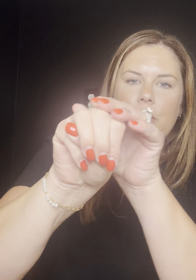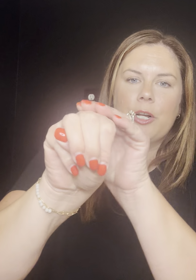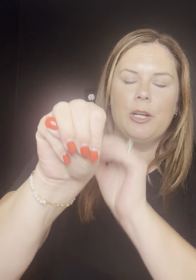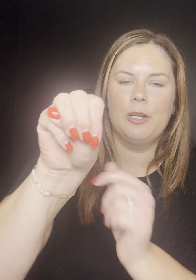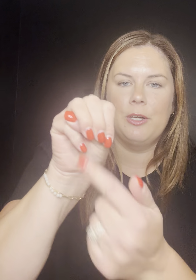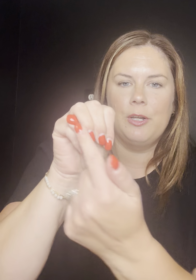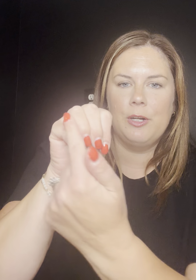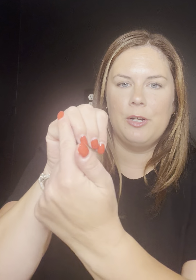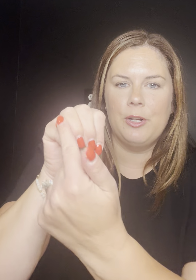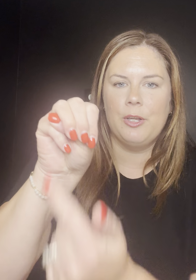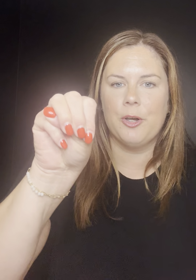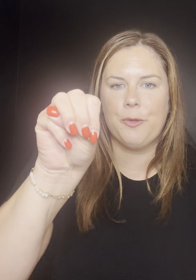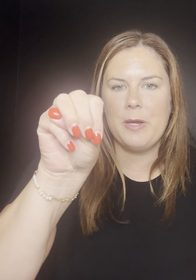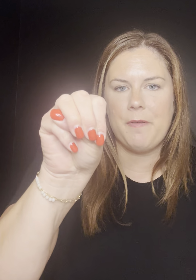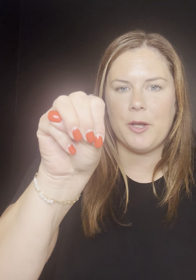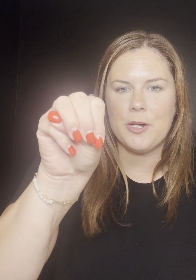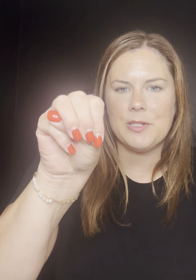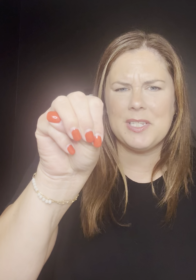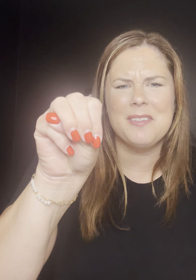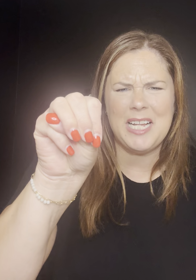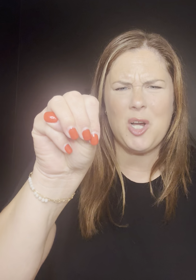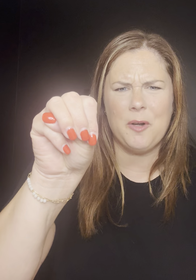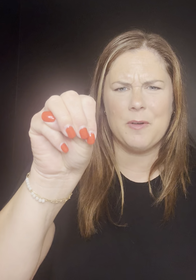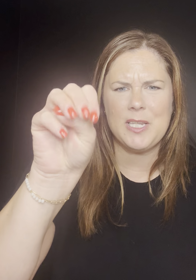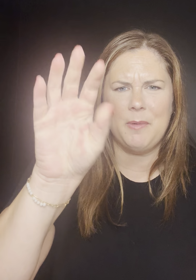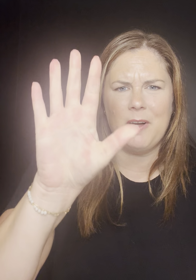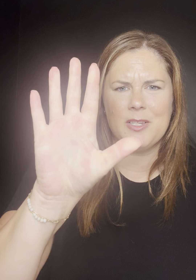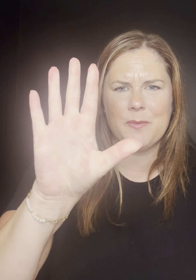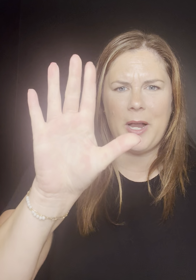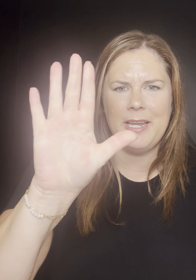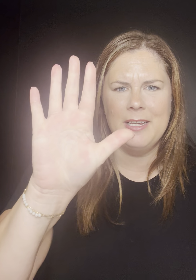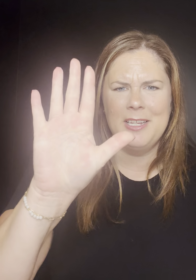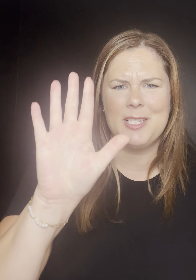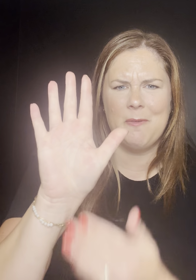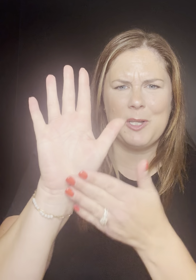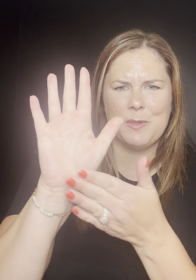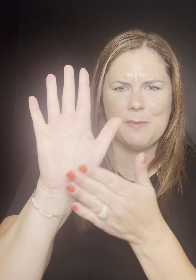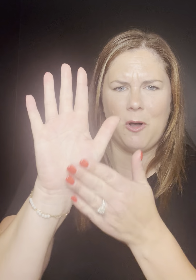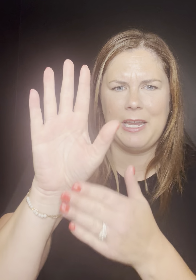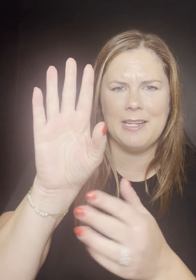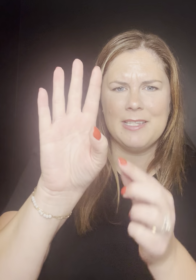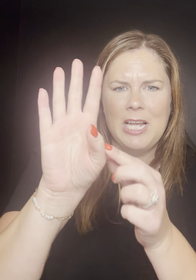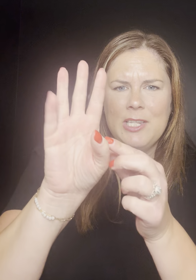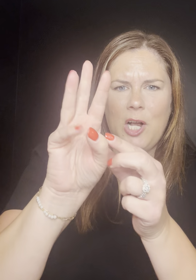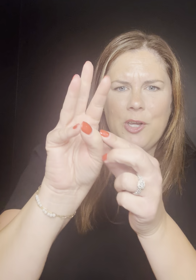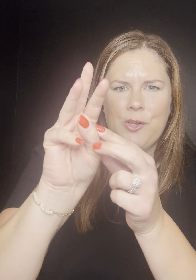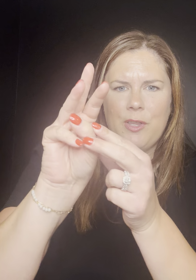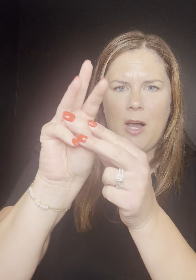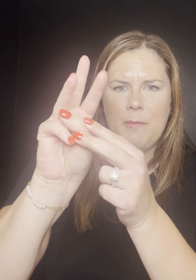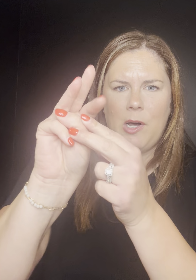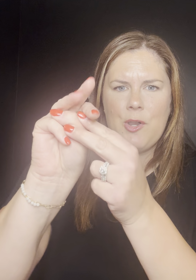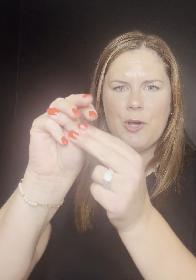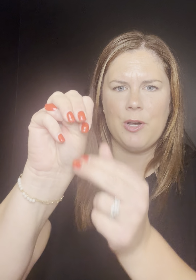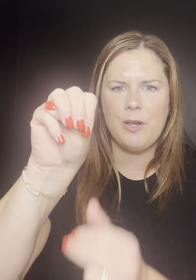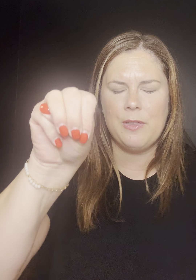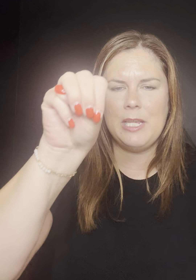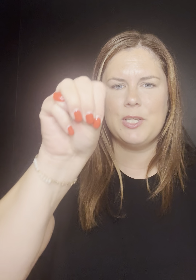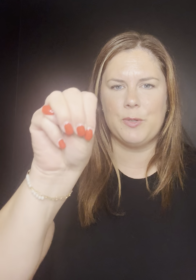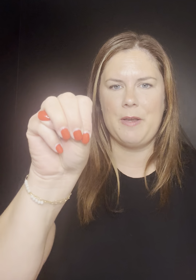under your three fingers. That's hard for some of us, right? Some of us with small hands. Tuck your thumb under these three